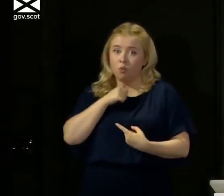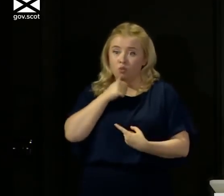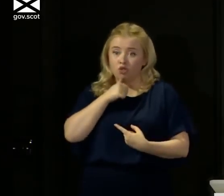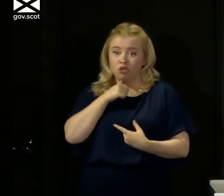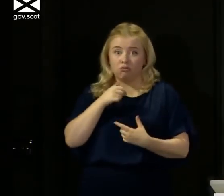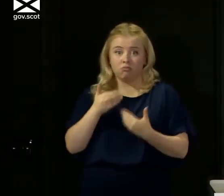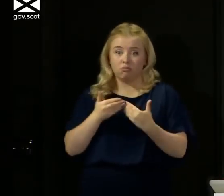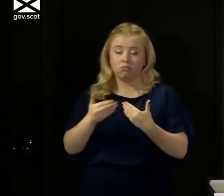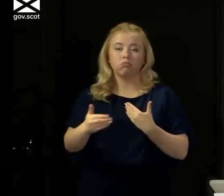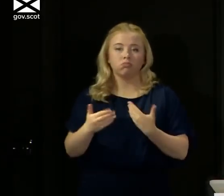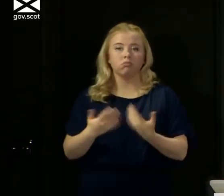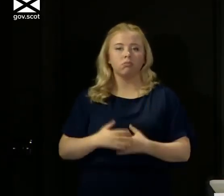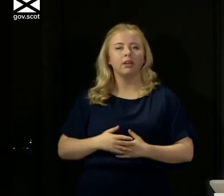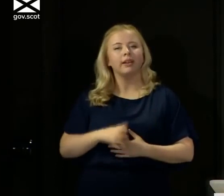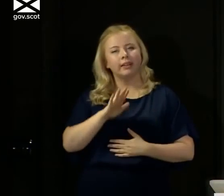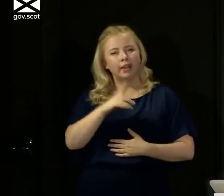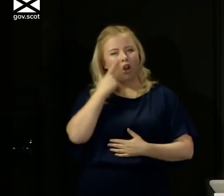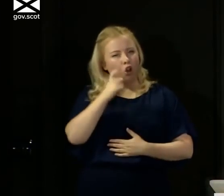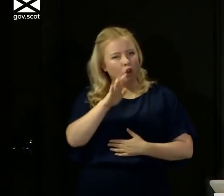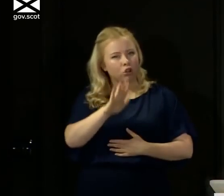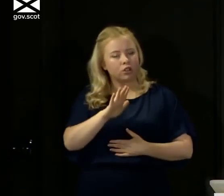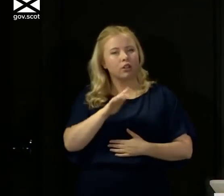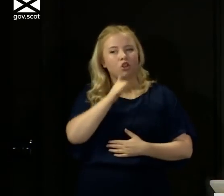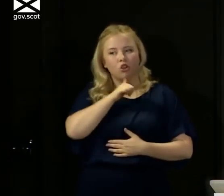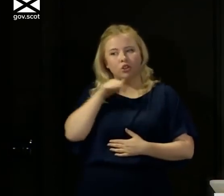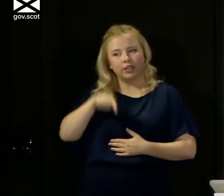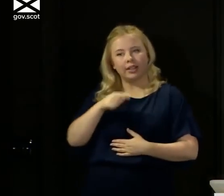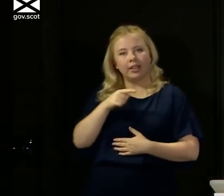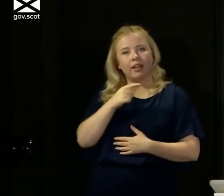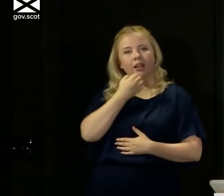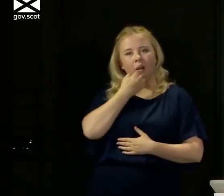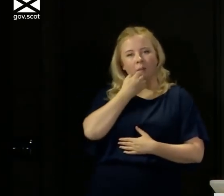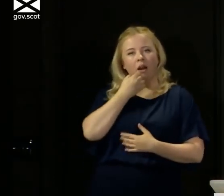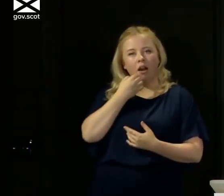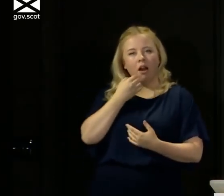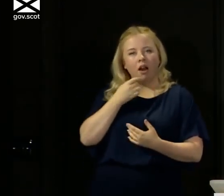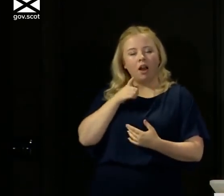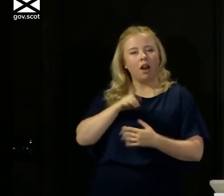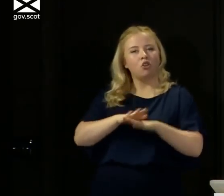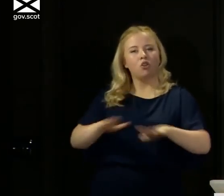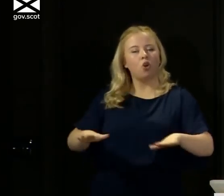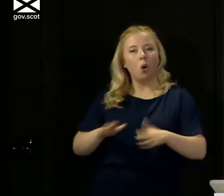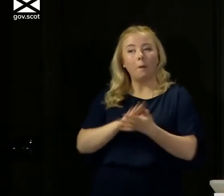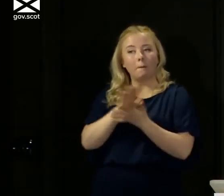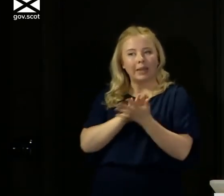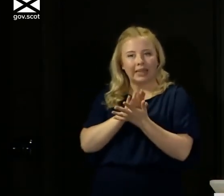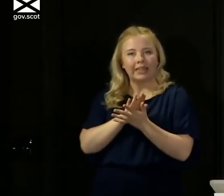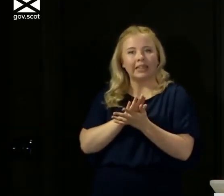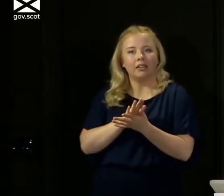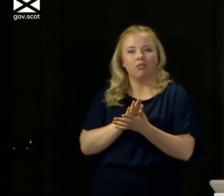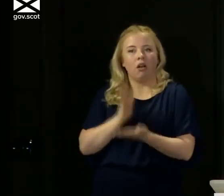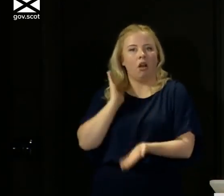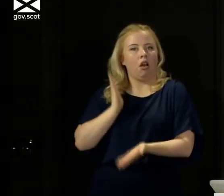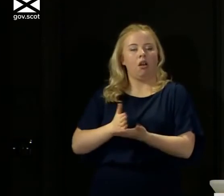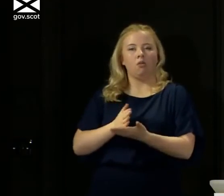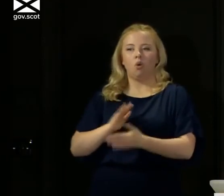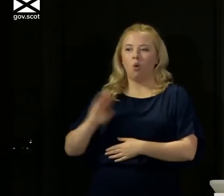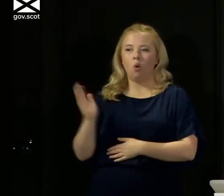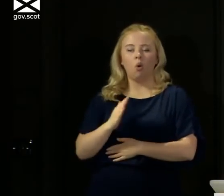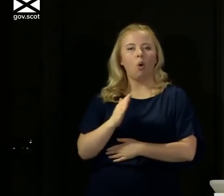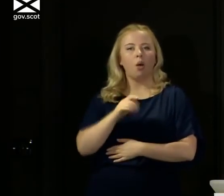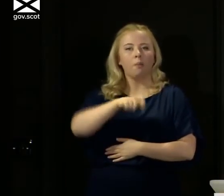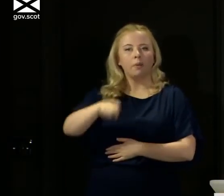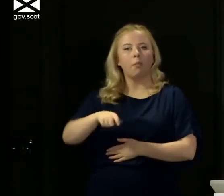in the period ahead. So I would just caution about using these numbers, that it does not necessarily mean that all of